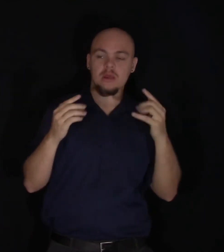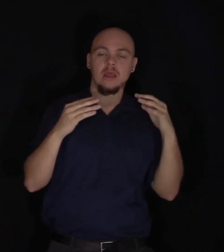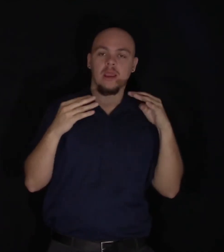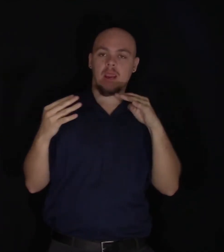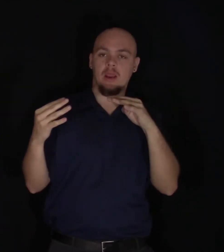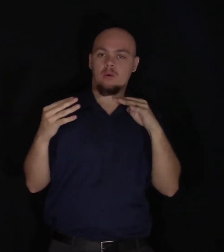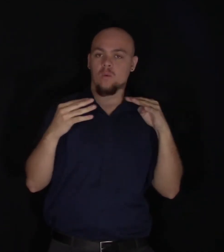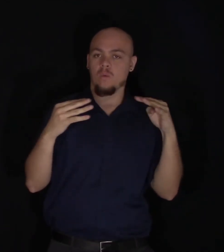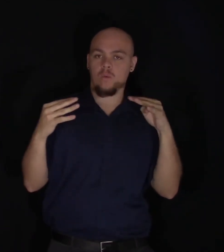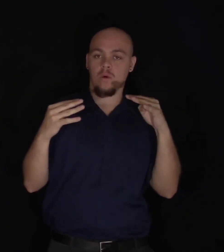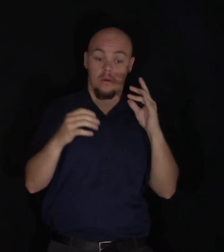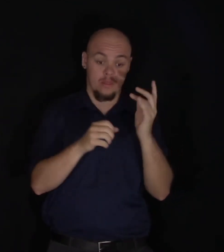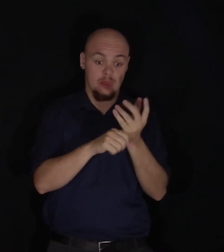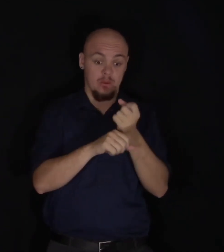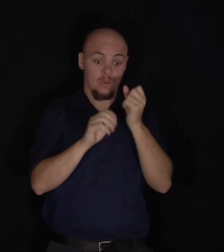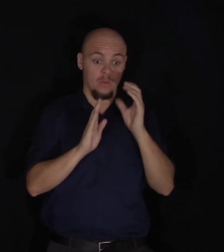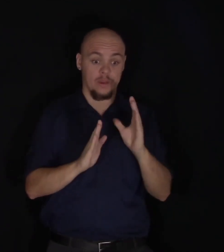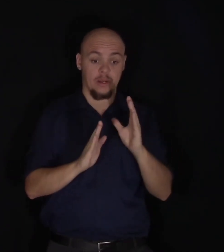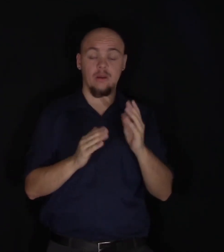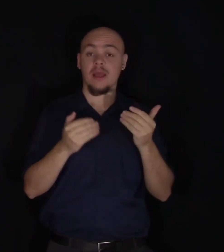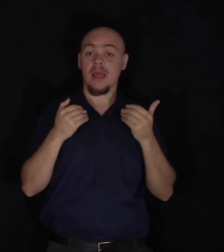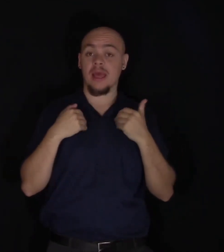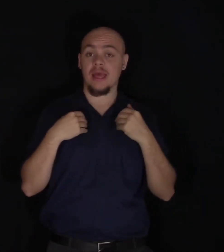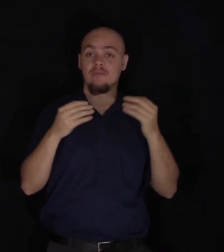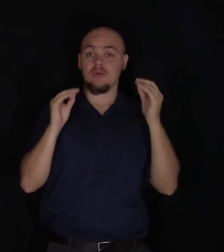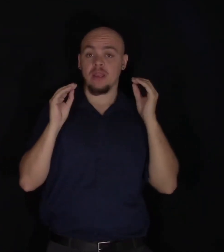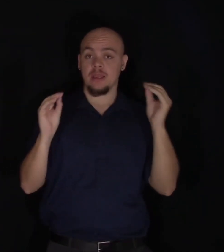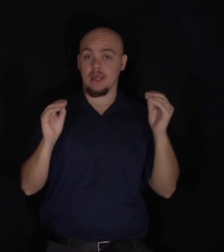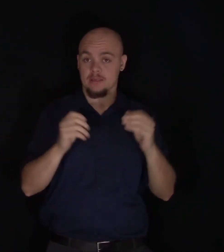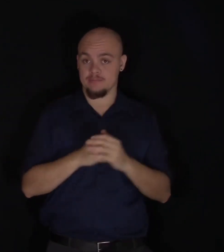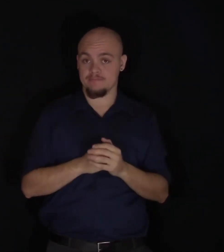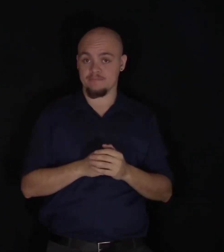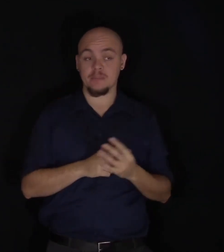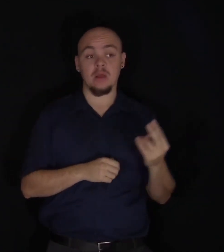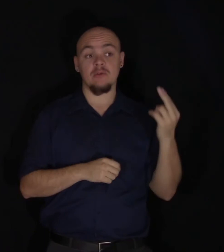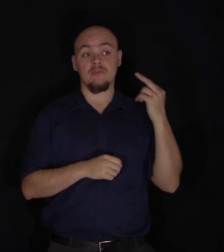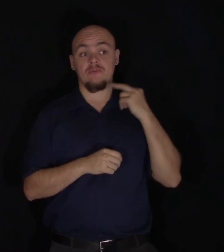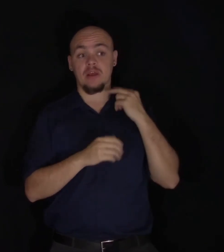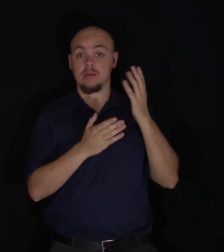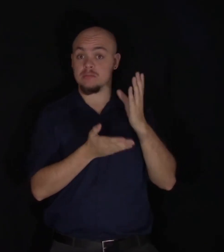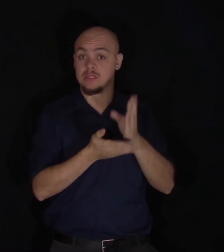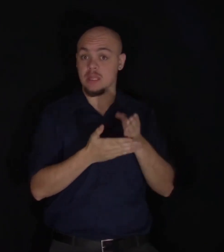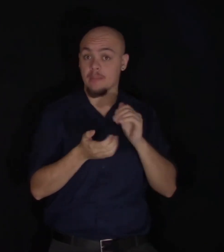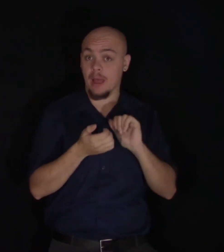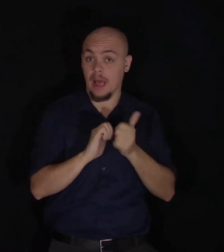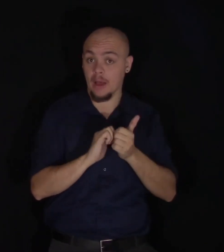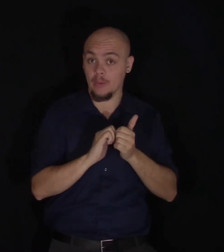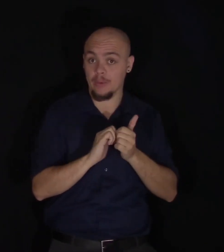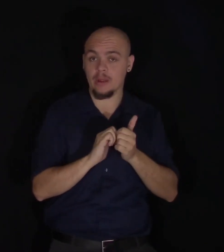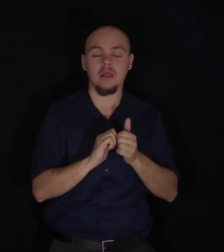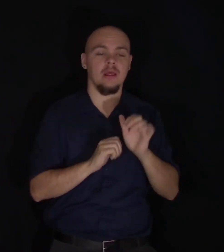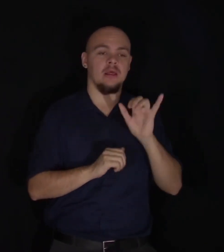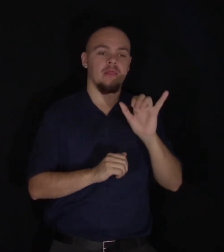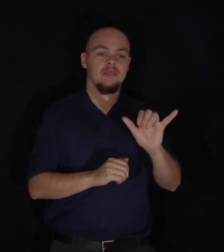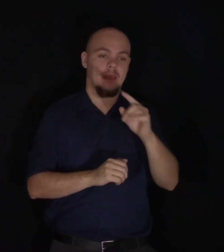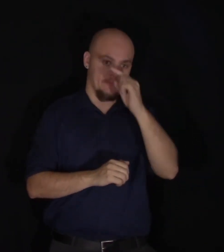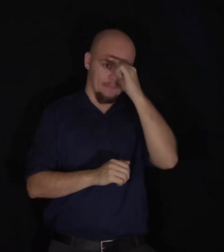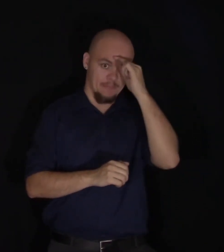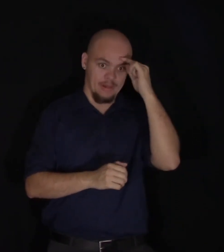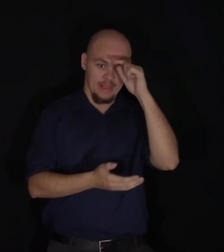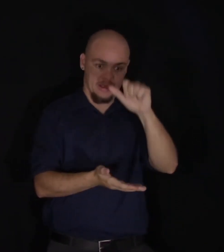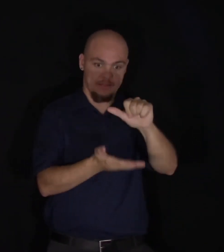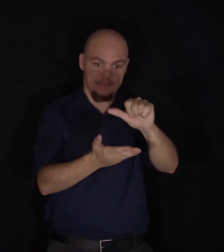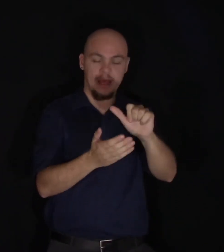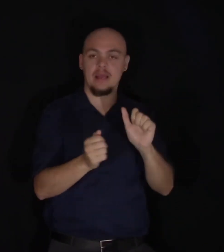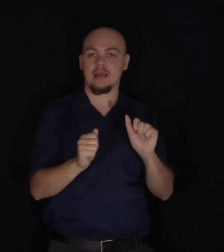has no winner. To stop being a victim, we have to let go of that heavy black bag,